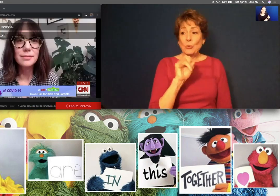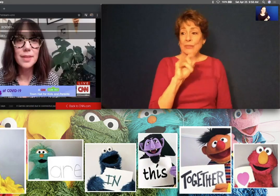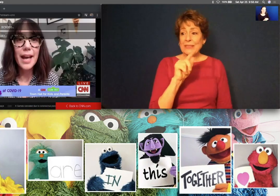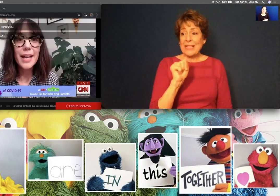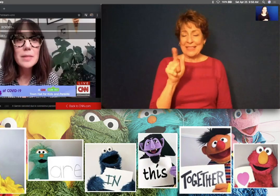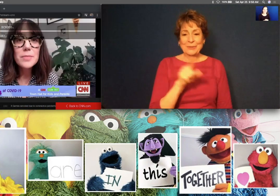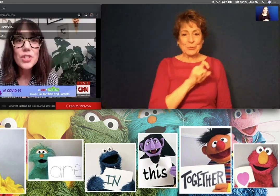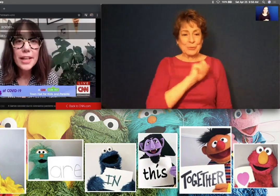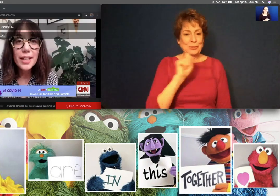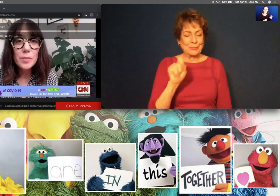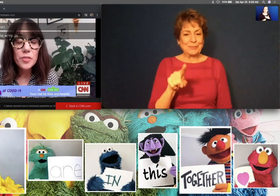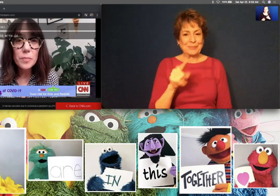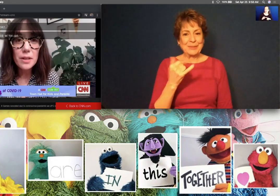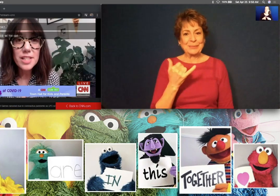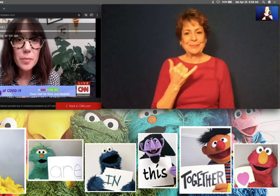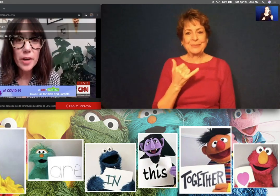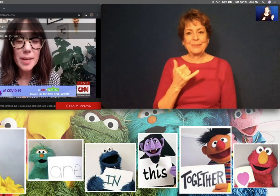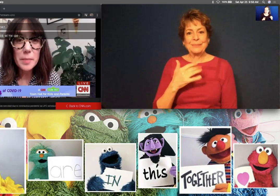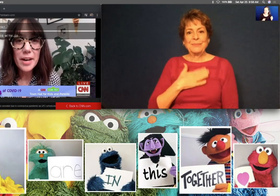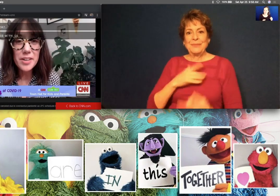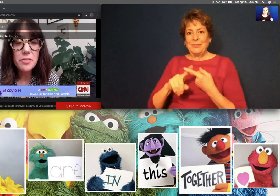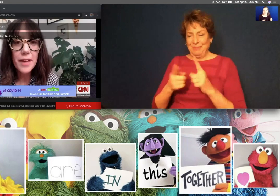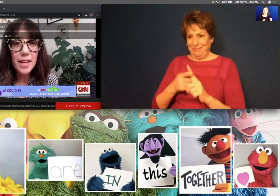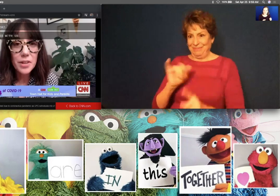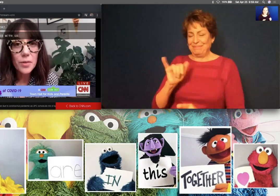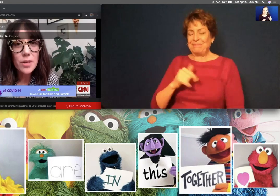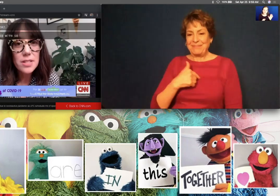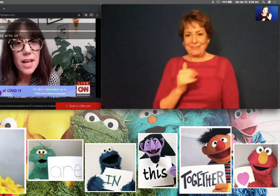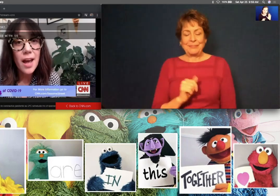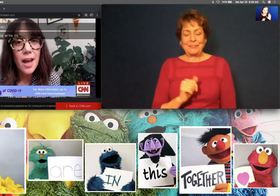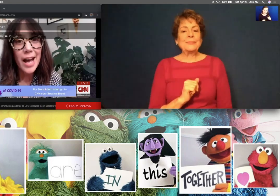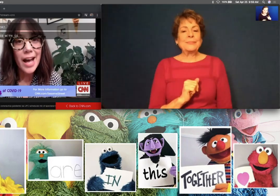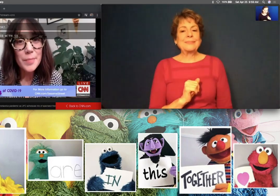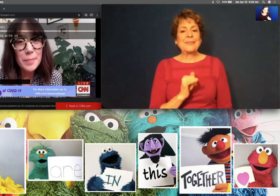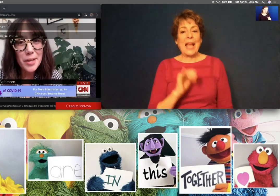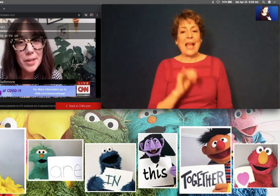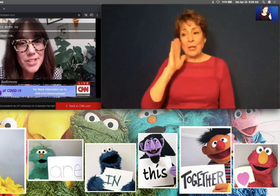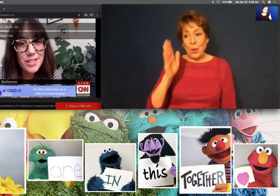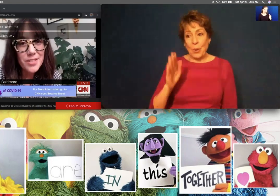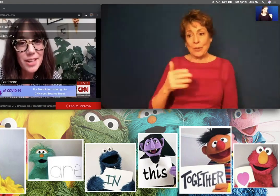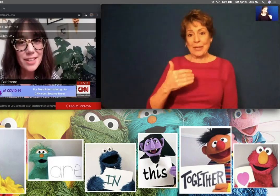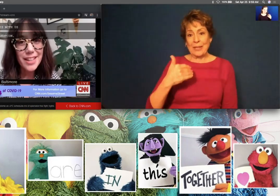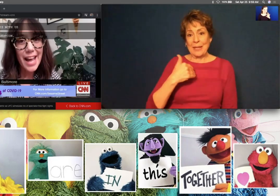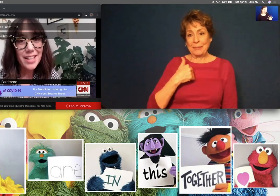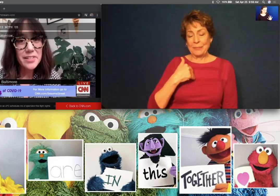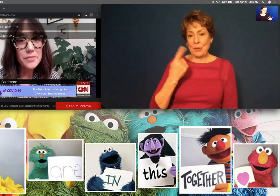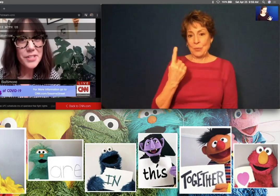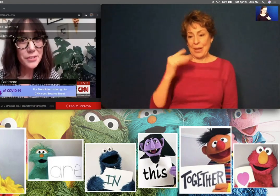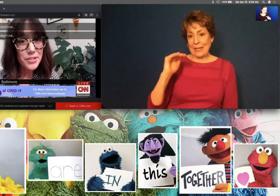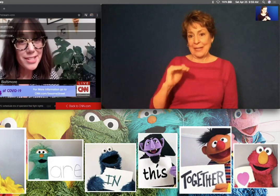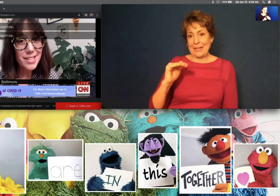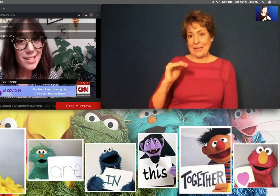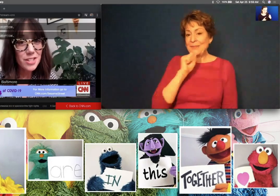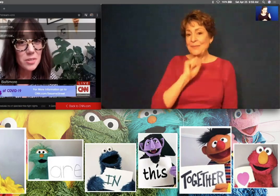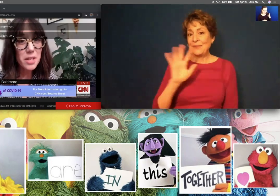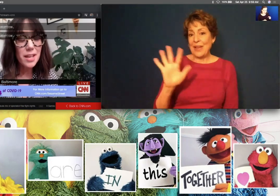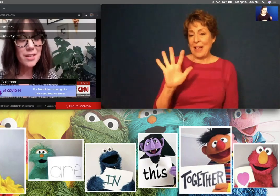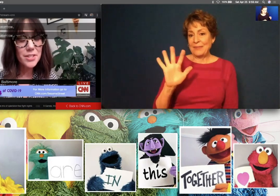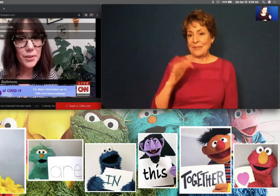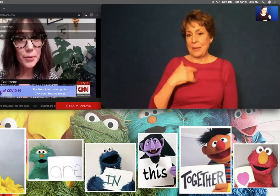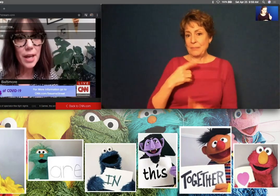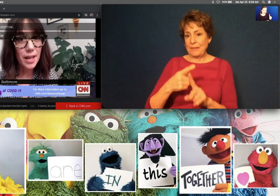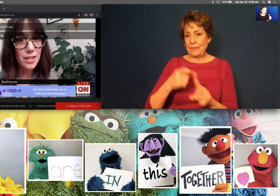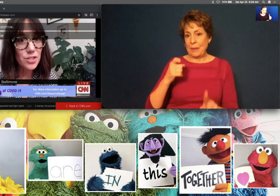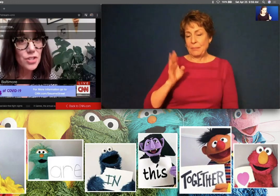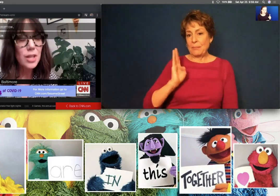My friend has a question. Hi, I'm Jenny. I'm from Baltimore, and I'm the parent of a 5-year-old. And my question is around